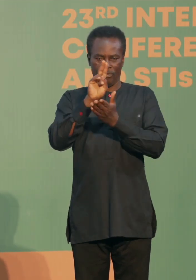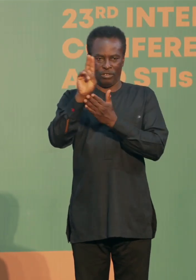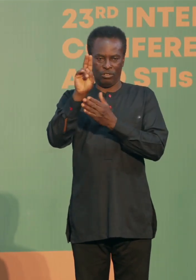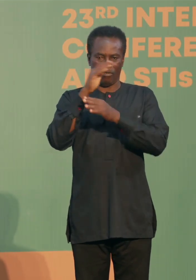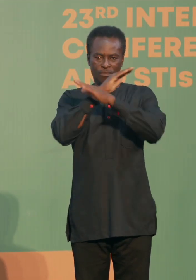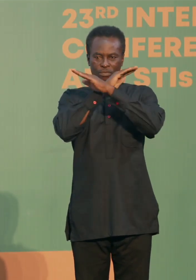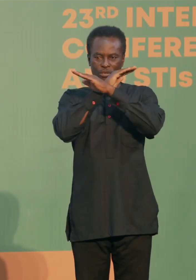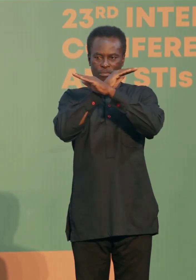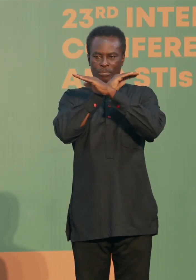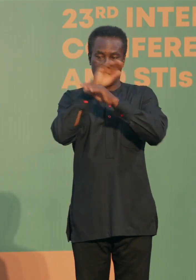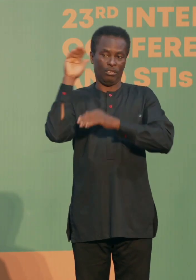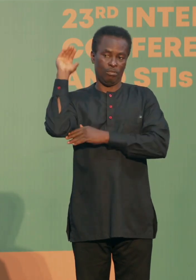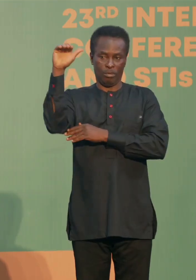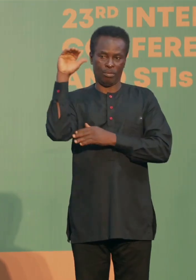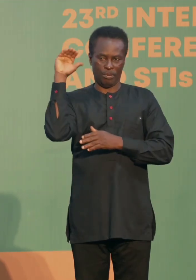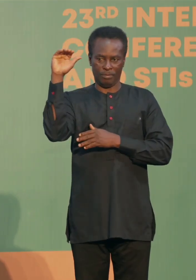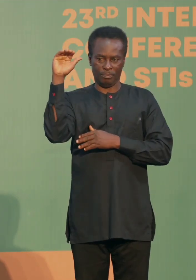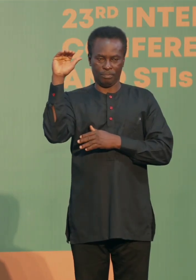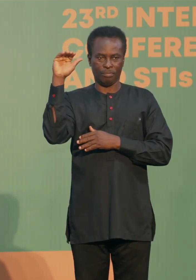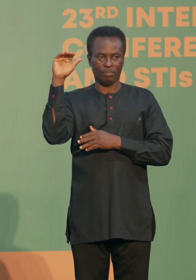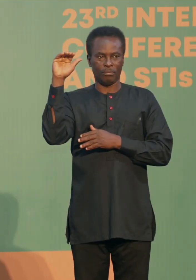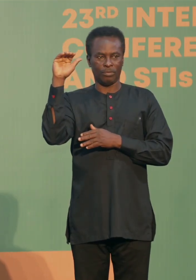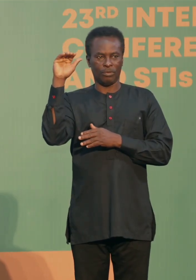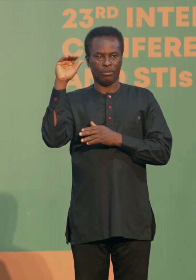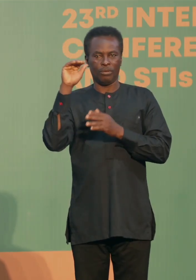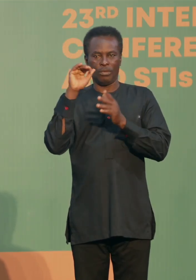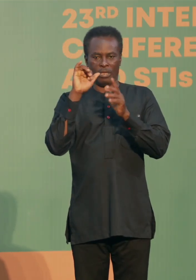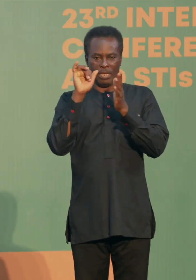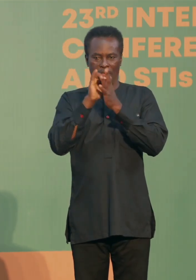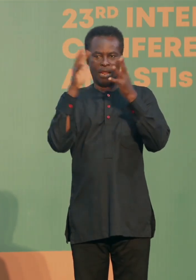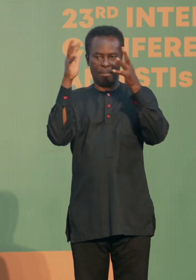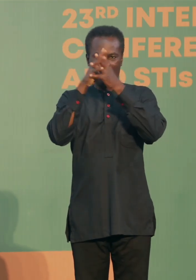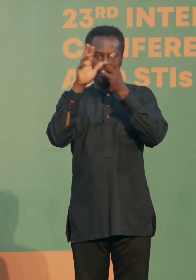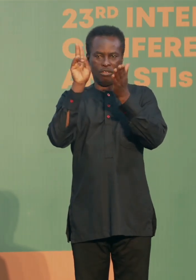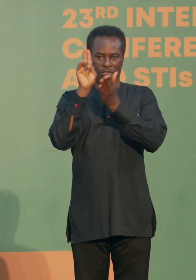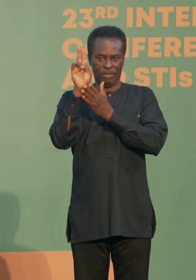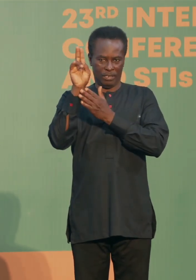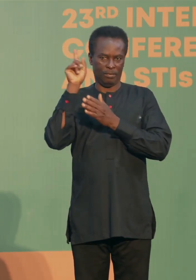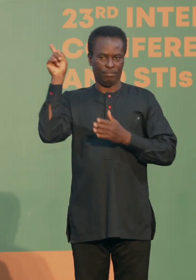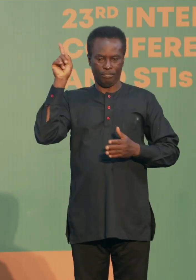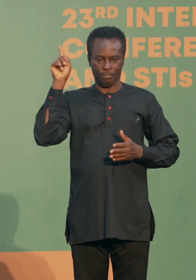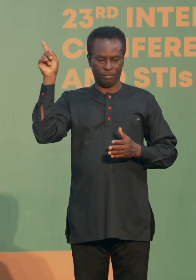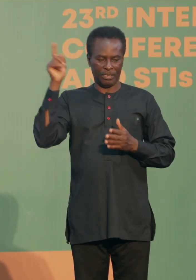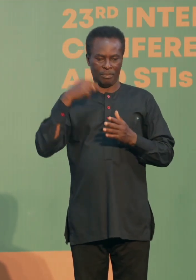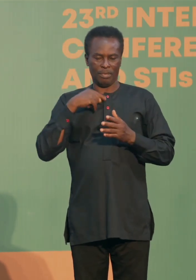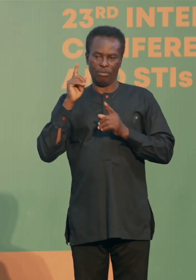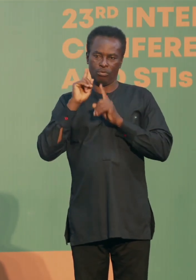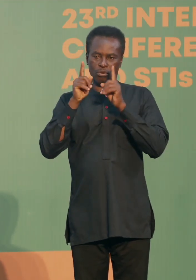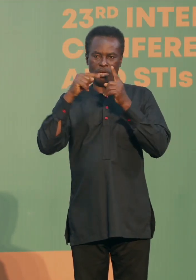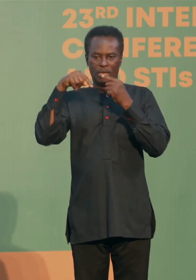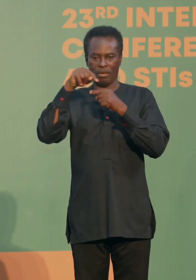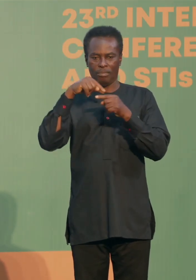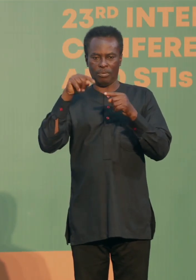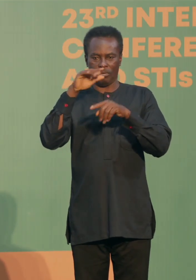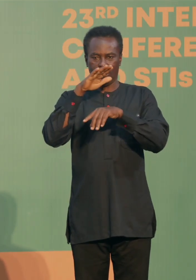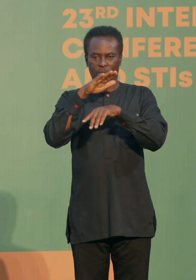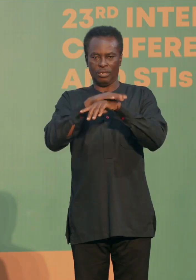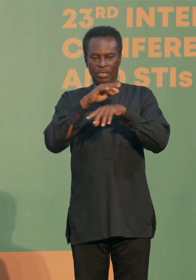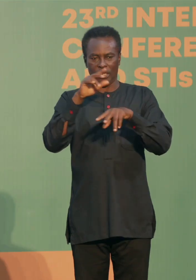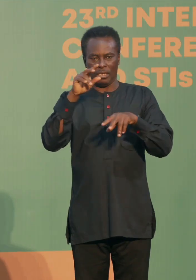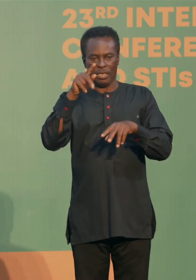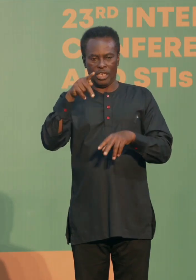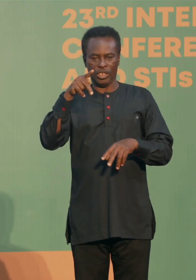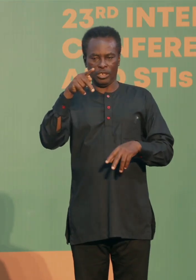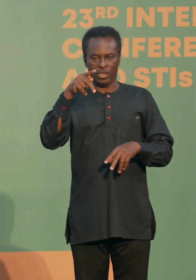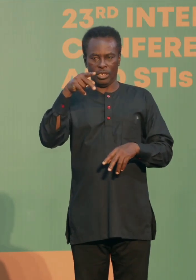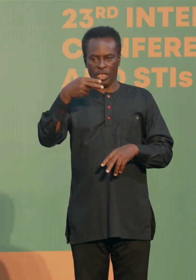Zimbabwe and University of California, San Francisco. So I am going to give you a talk on HPV and